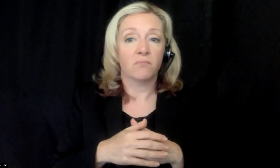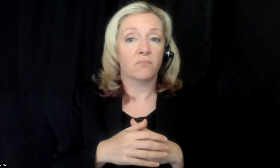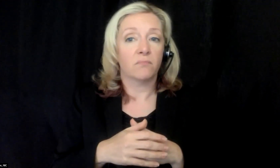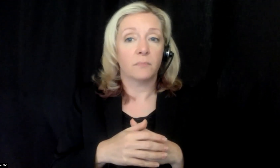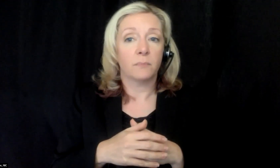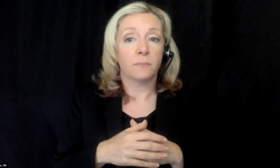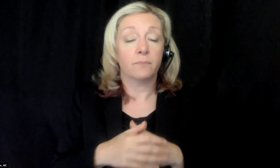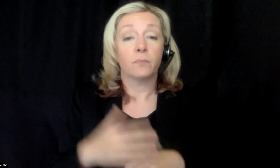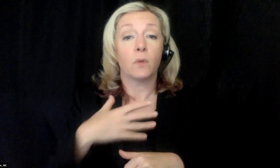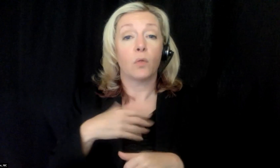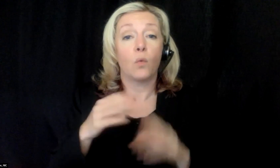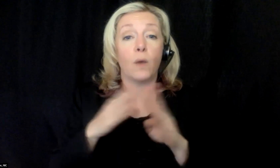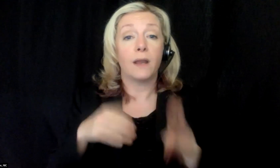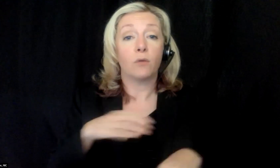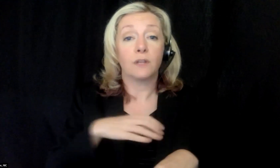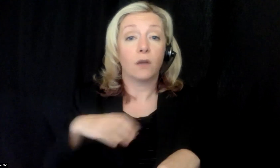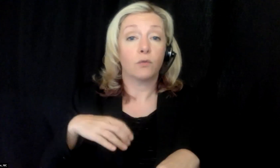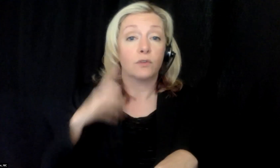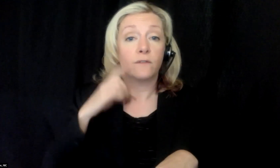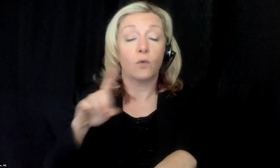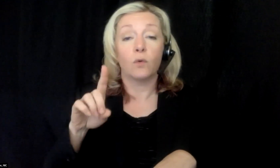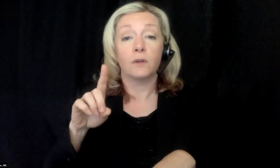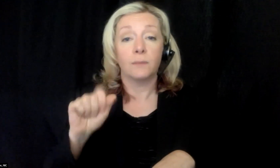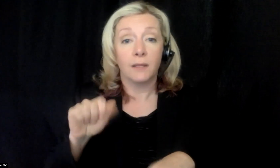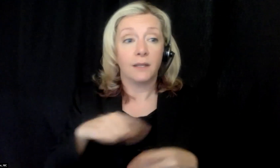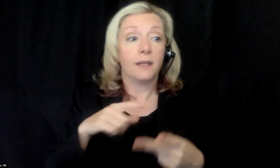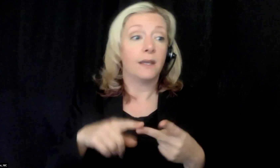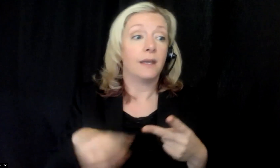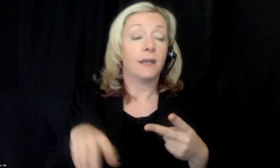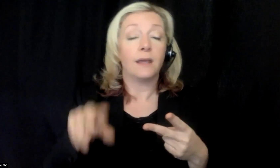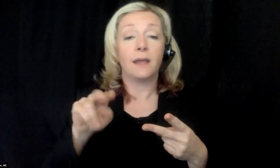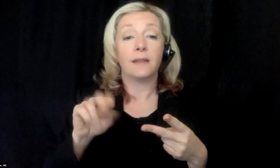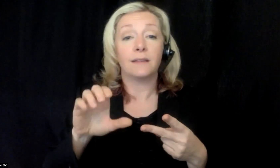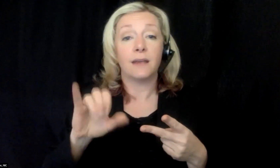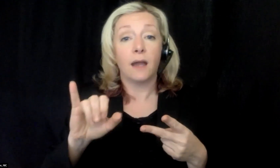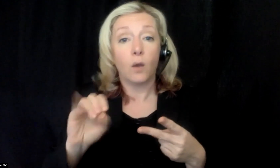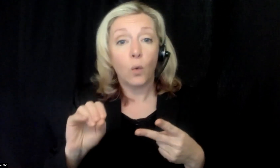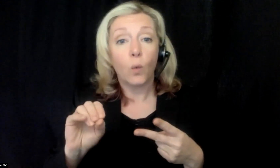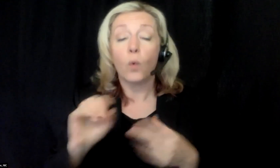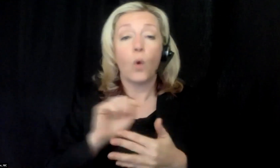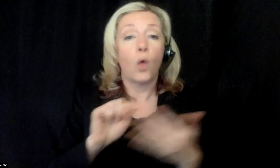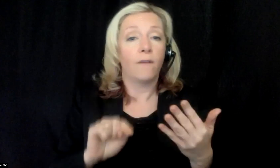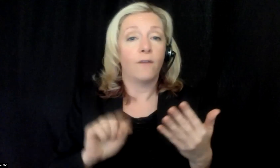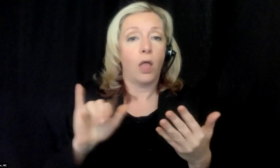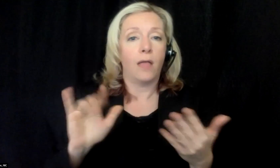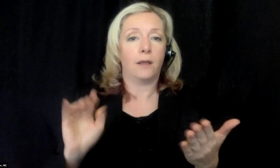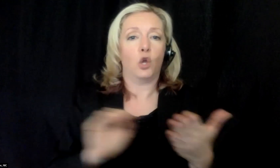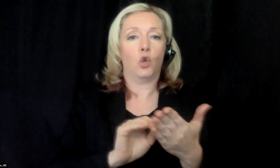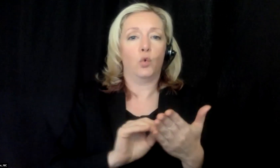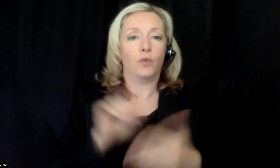the White House Council on Disabilities, NCD, NCIL, don't reflect an interest yet in this issue.